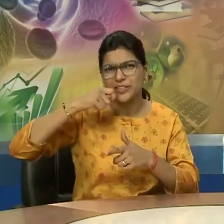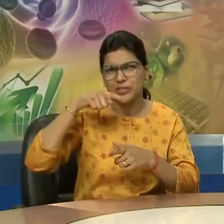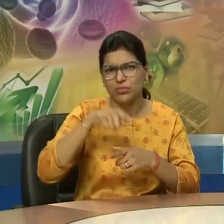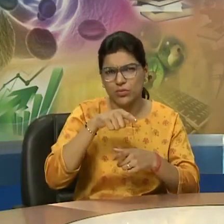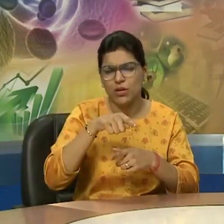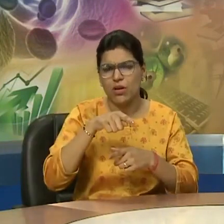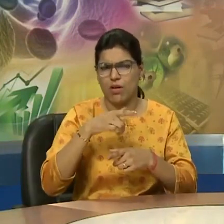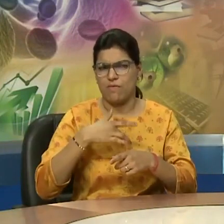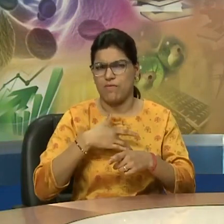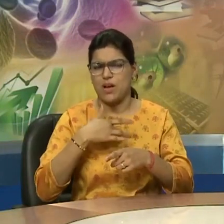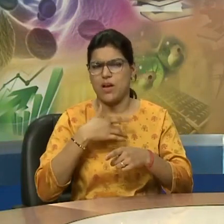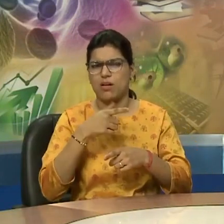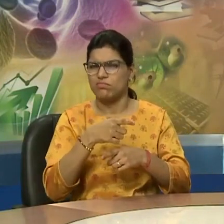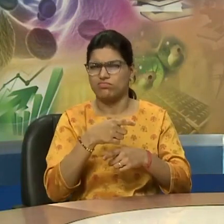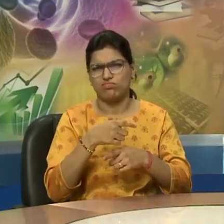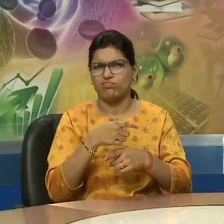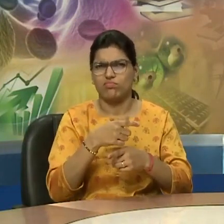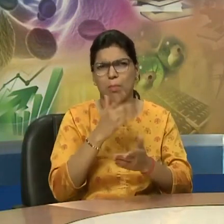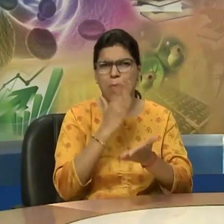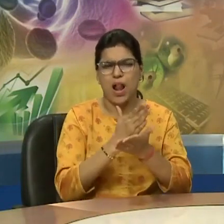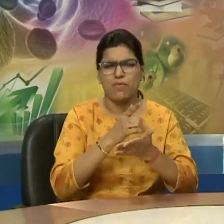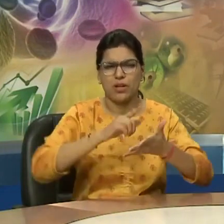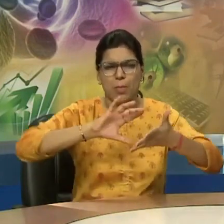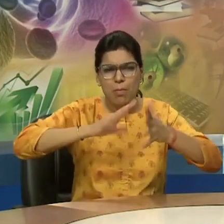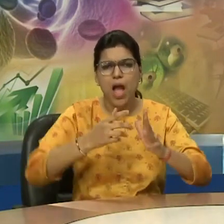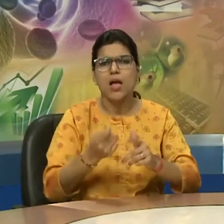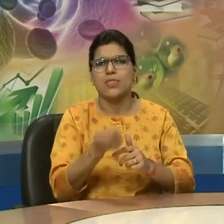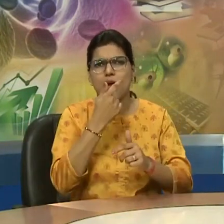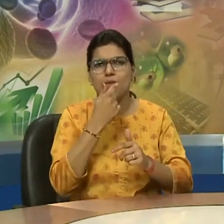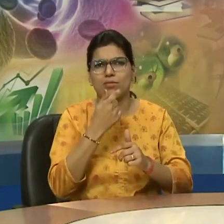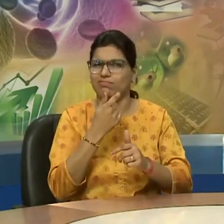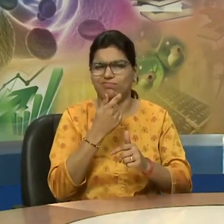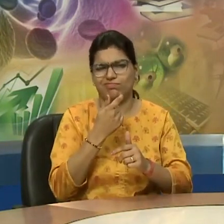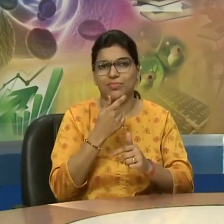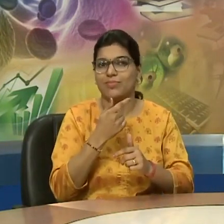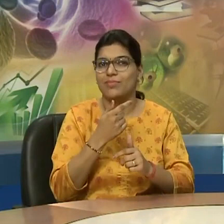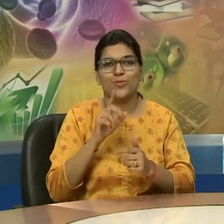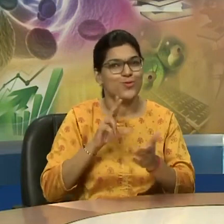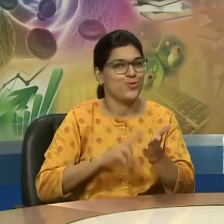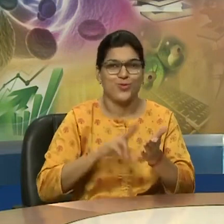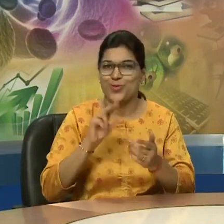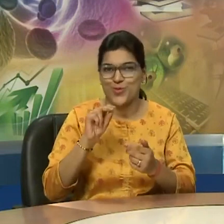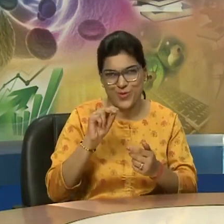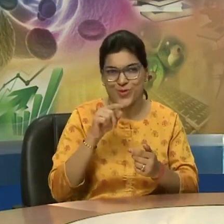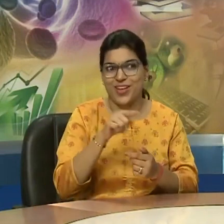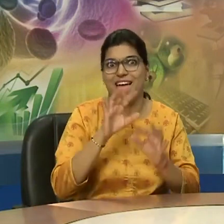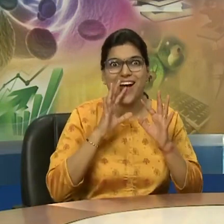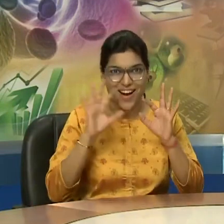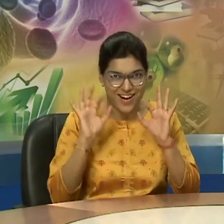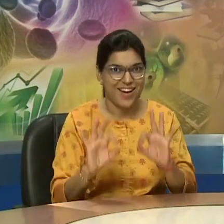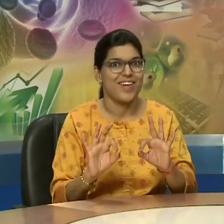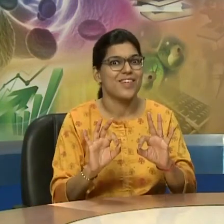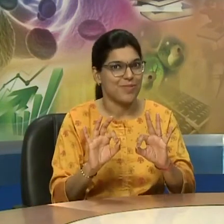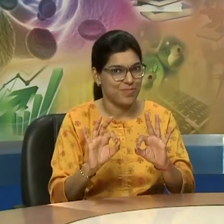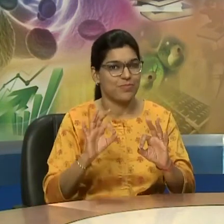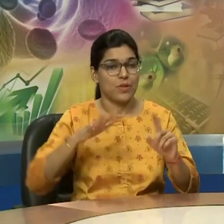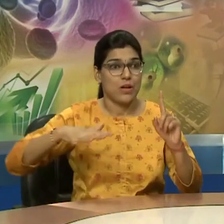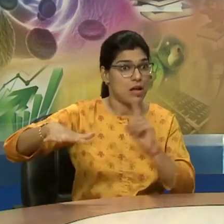and that every part of it has several useful